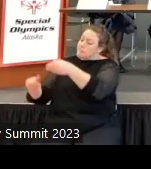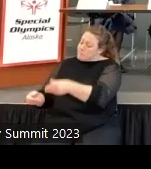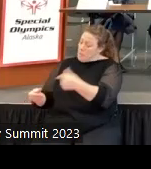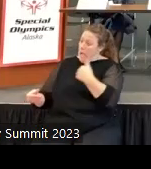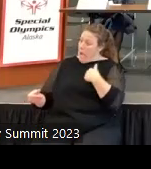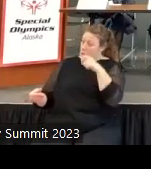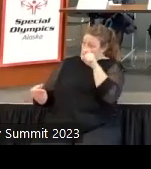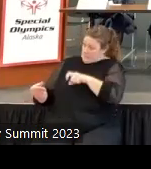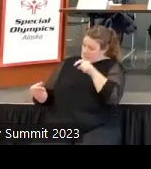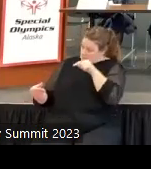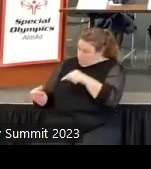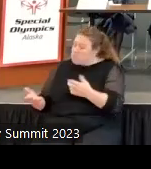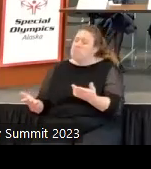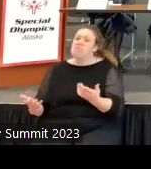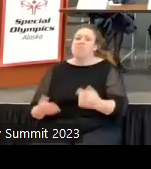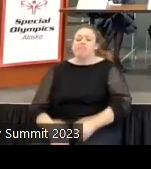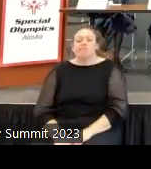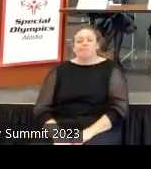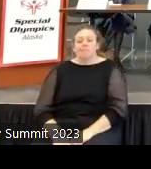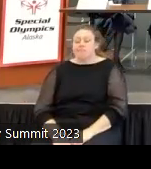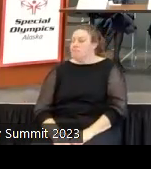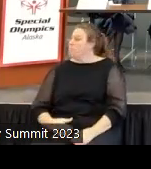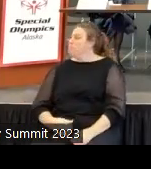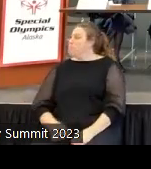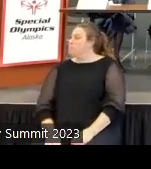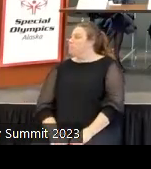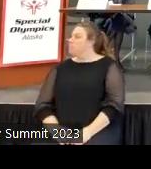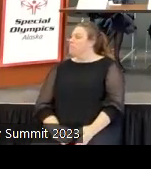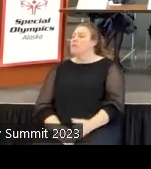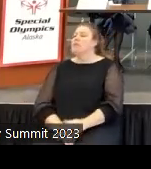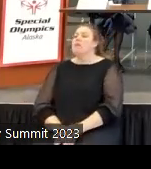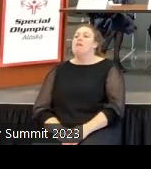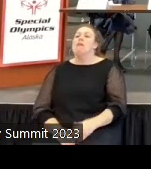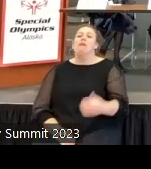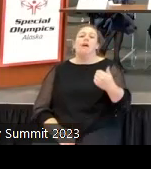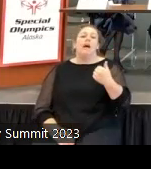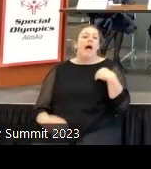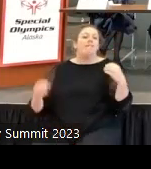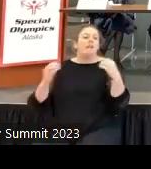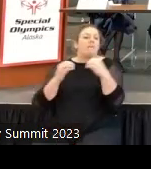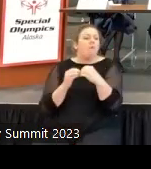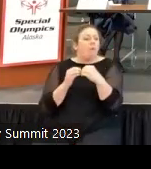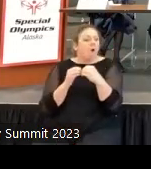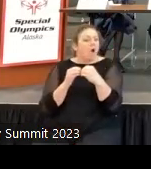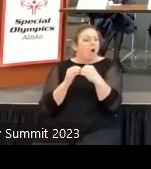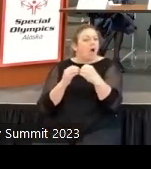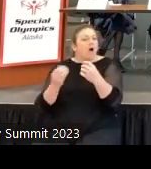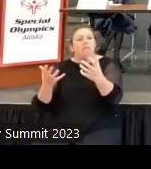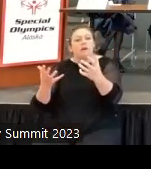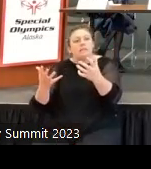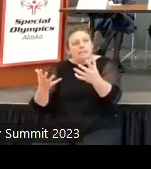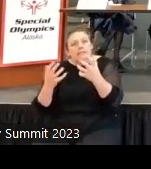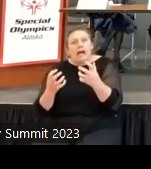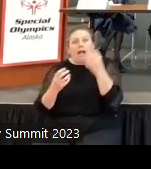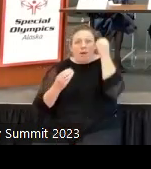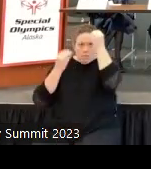Another thing I've really thought a lot about is having more of a desire that I think about the fact that, I may